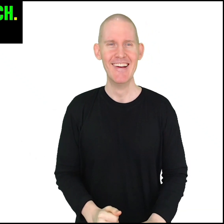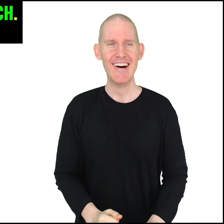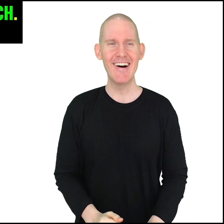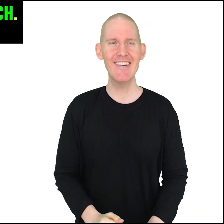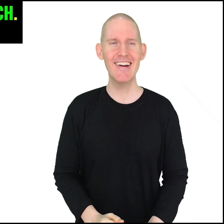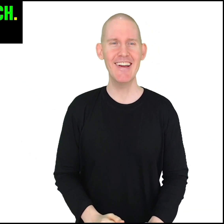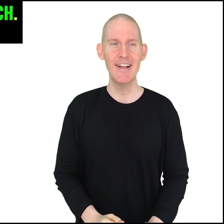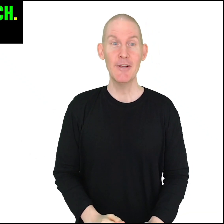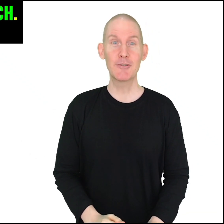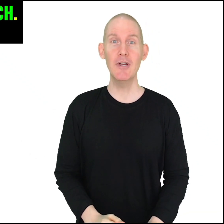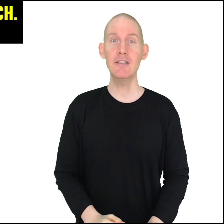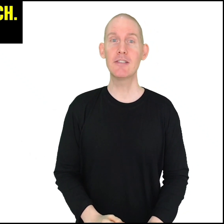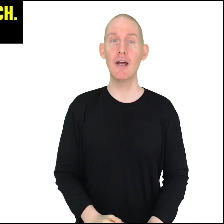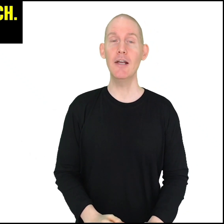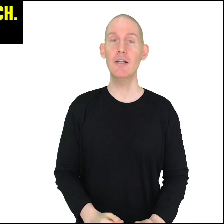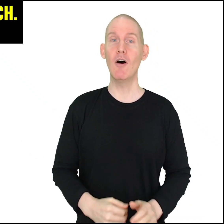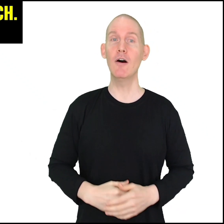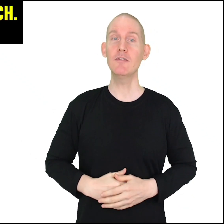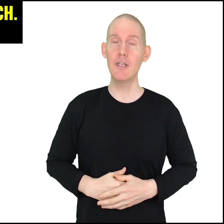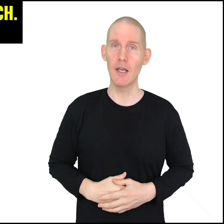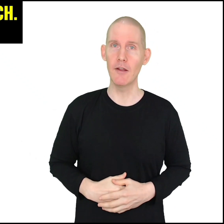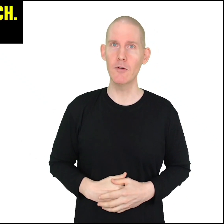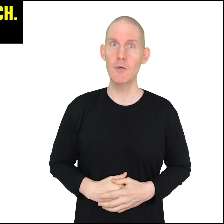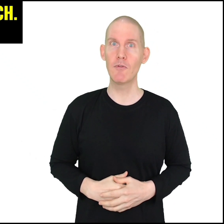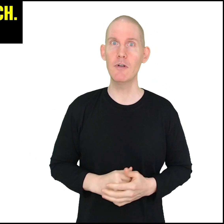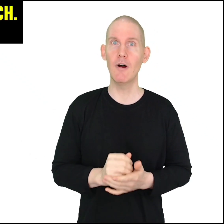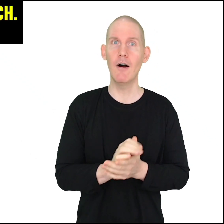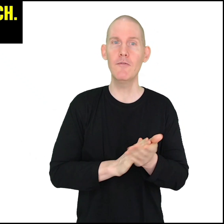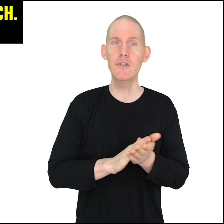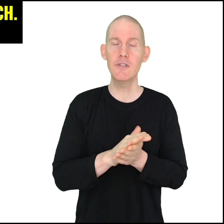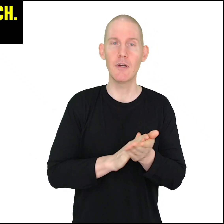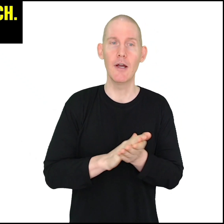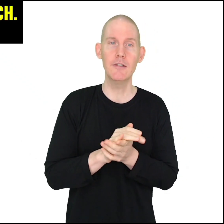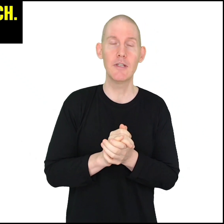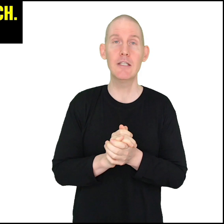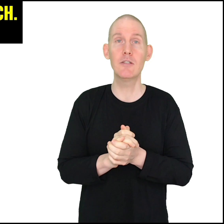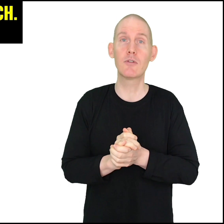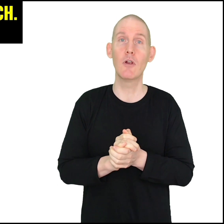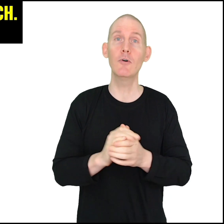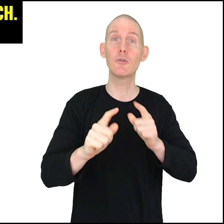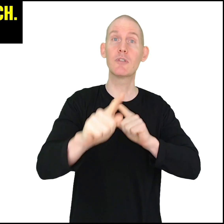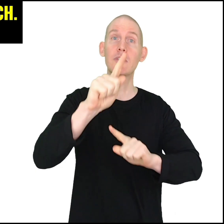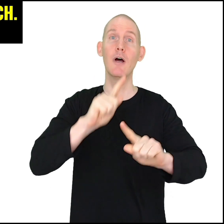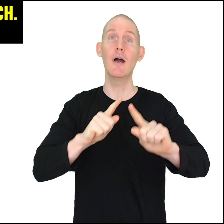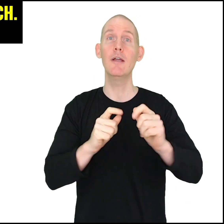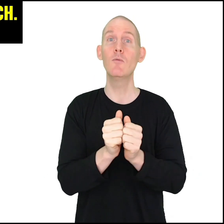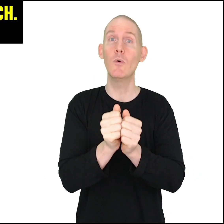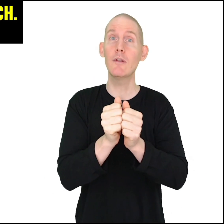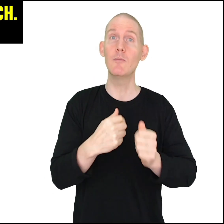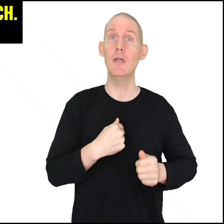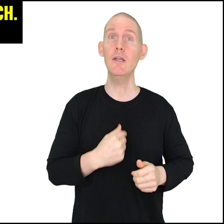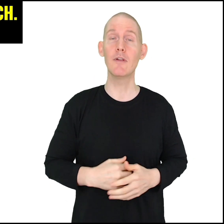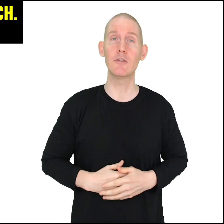All right, so let's sign it all together. We've learned all of the signs, nice and slow. So sign with me. Let's do